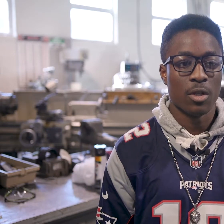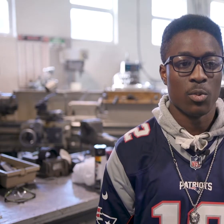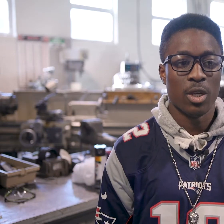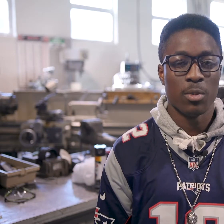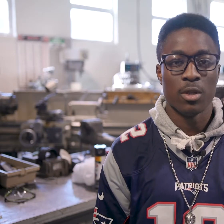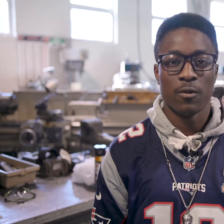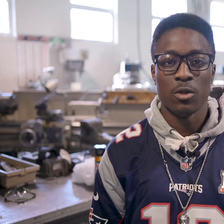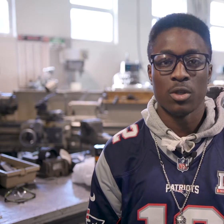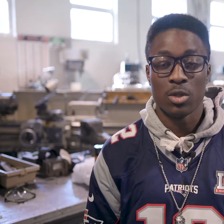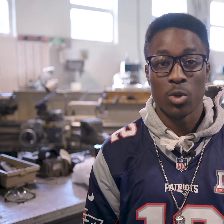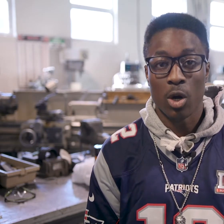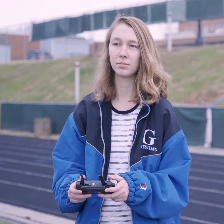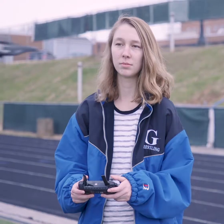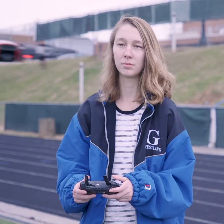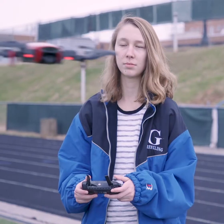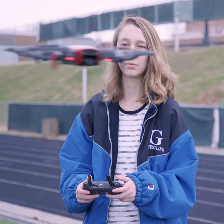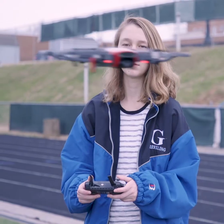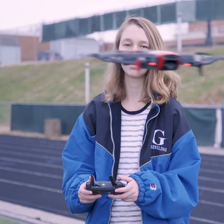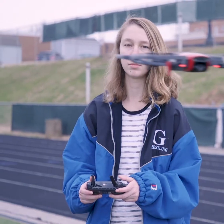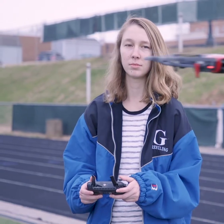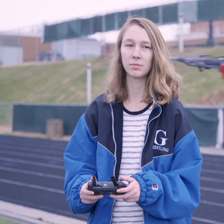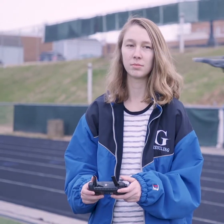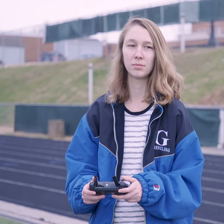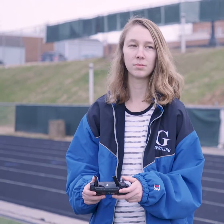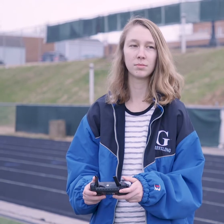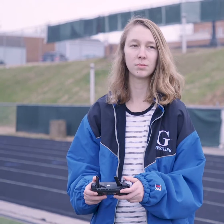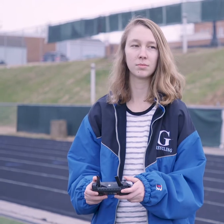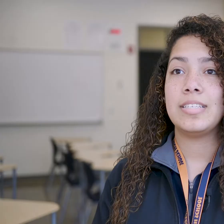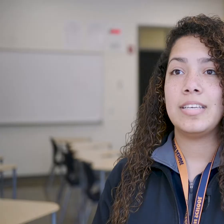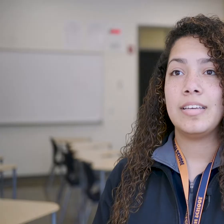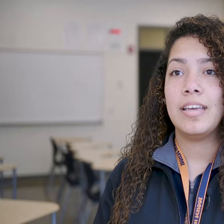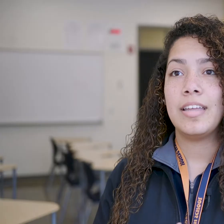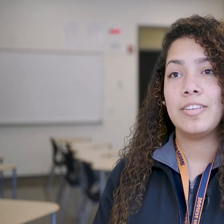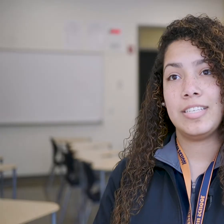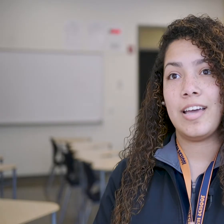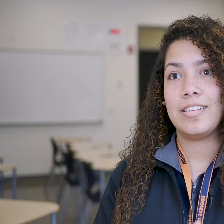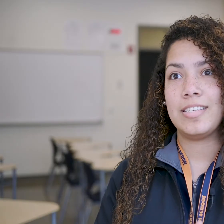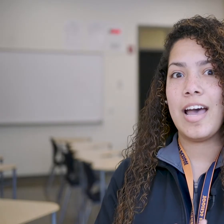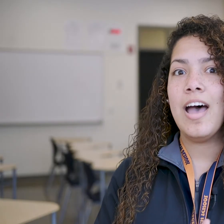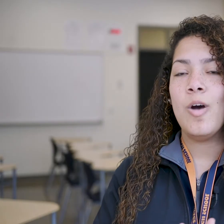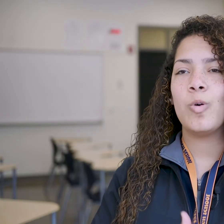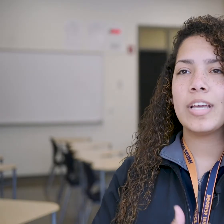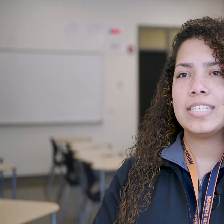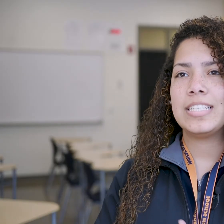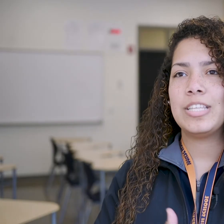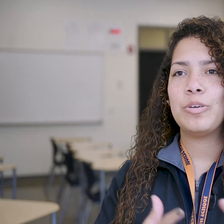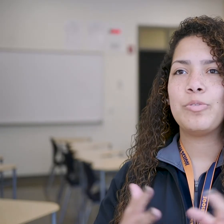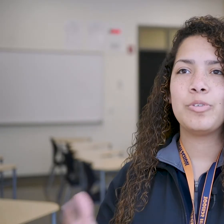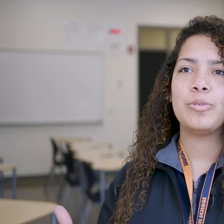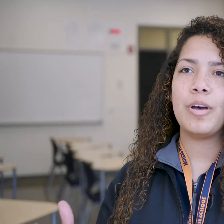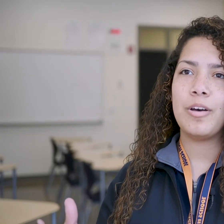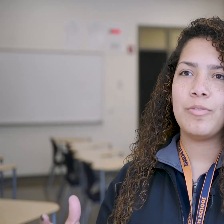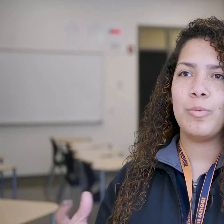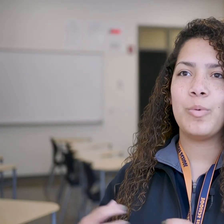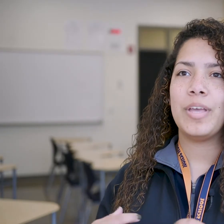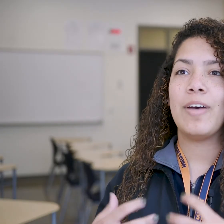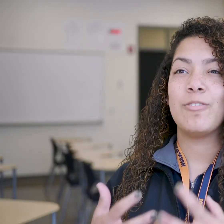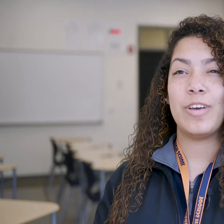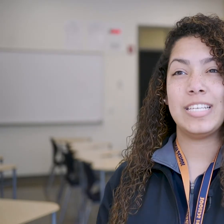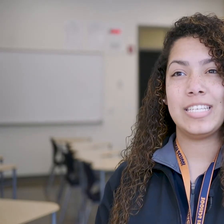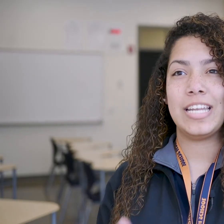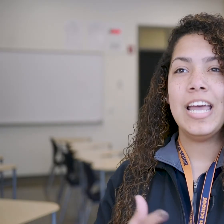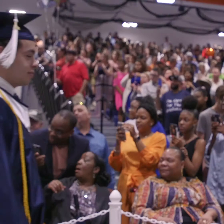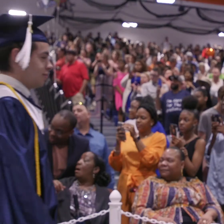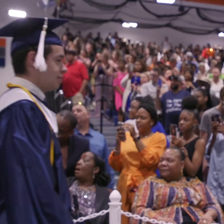us so that we can be the future, because we are the future. The biggest thing about reinvesting in LCS is that we'll get to see the fruit of what we